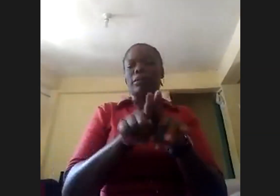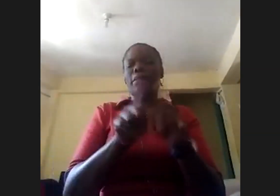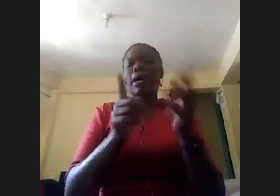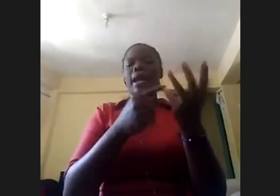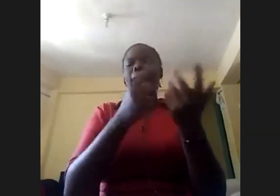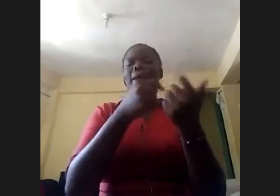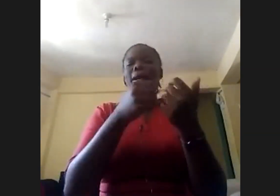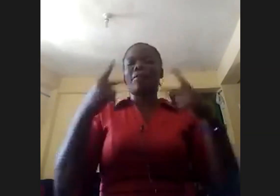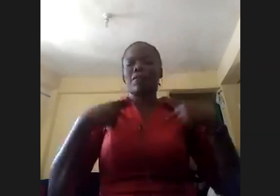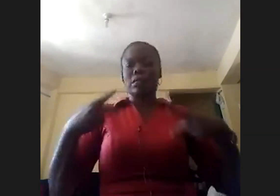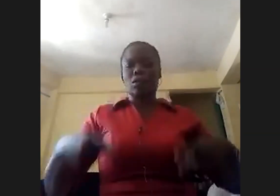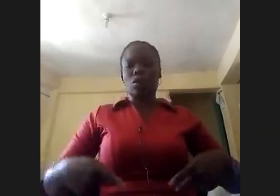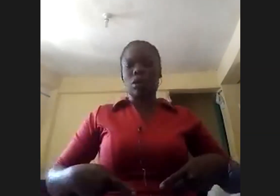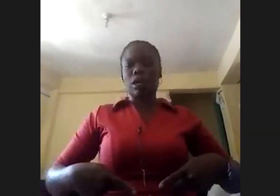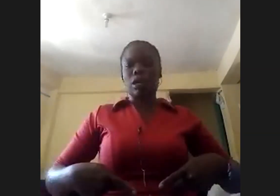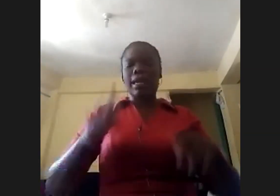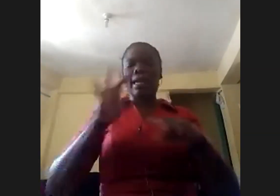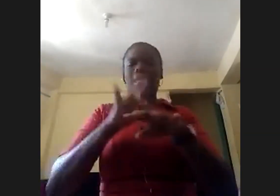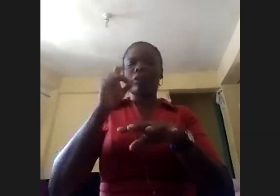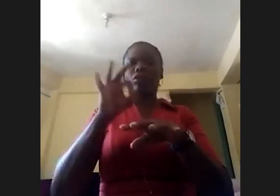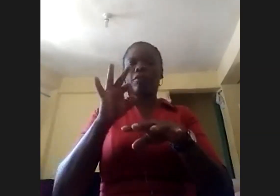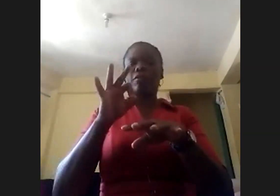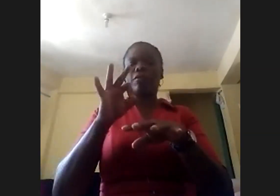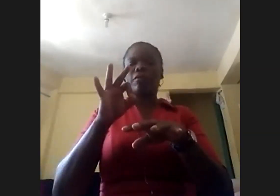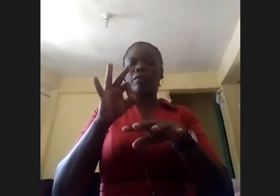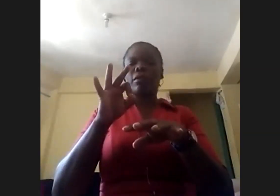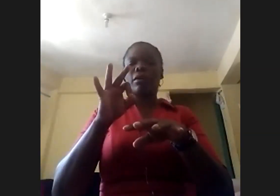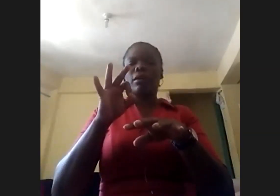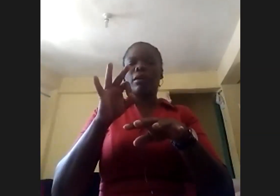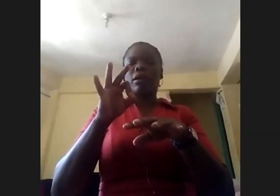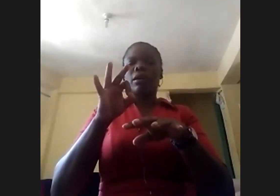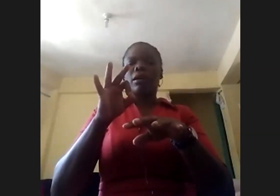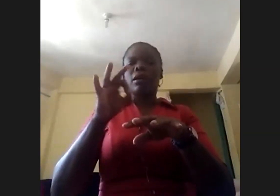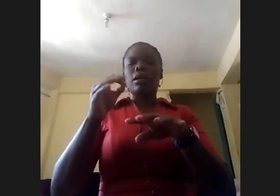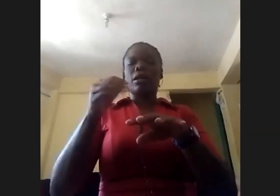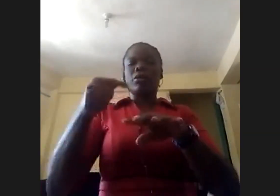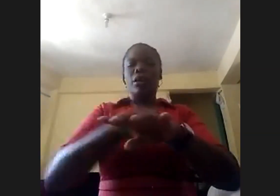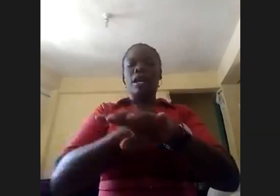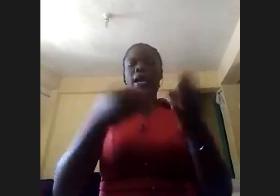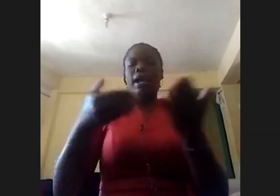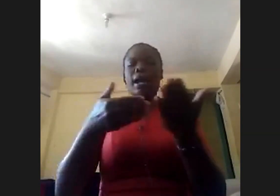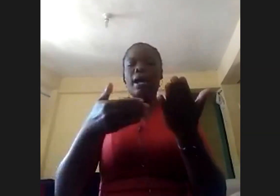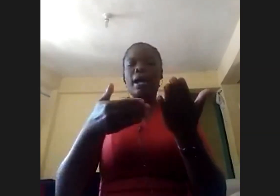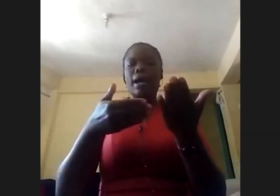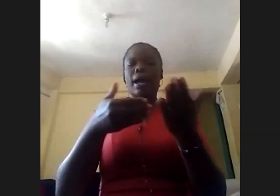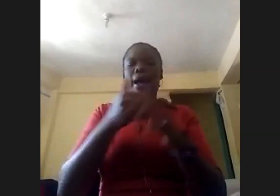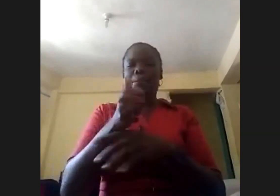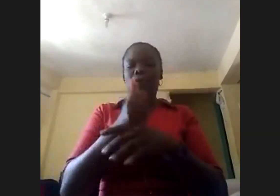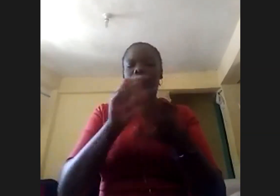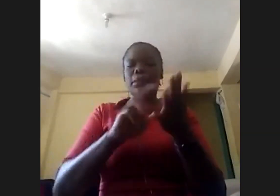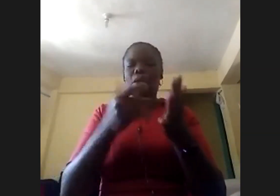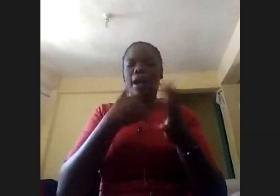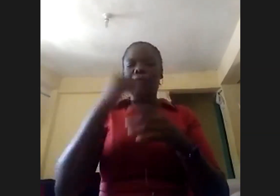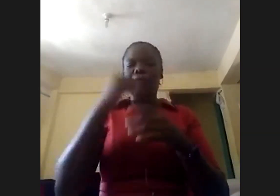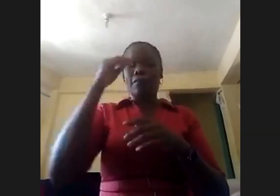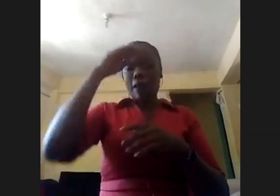physical effects of drug abuse, for example, I'll start with alcohol. Alcohol affects